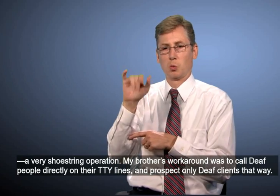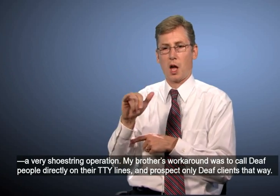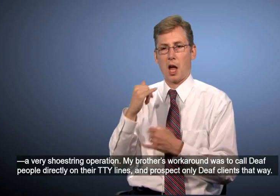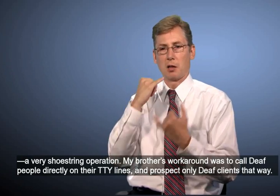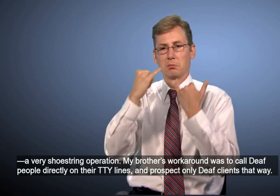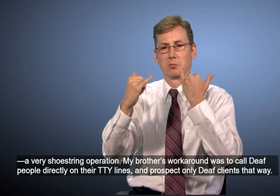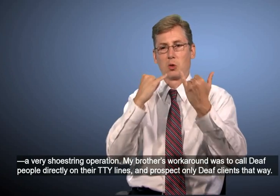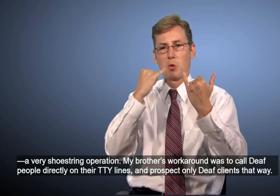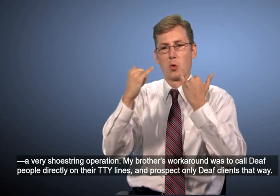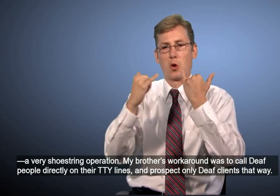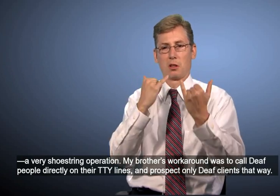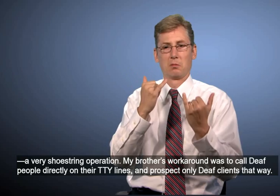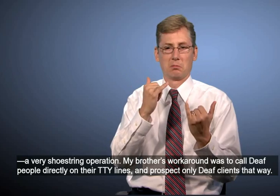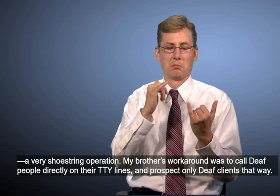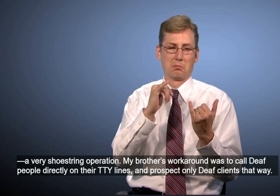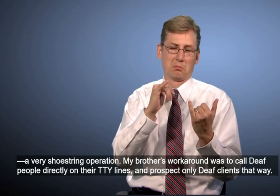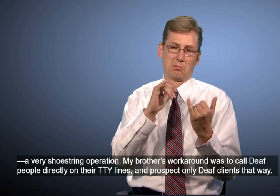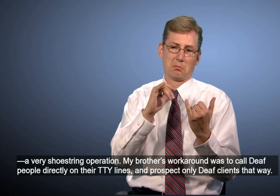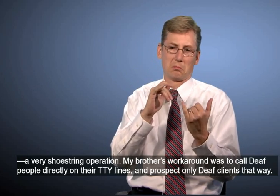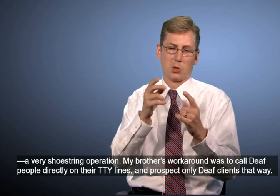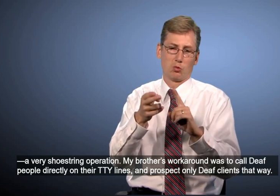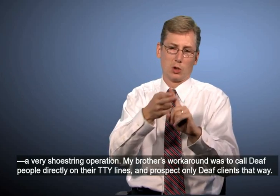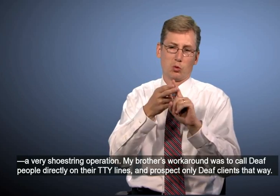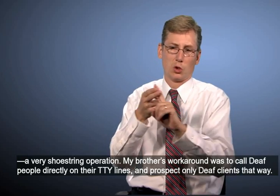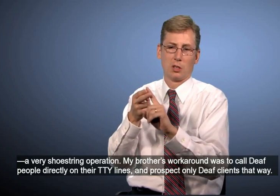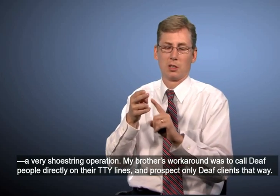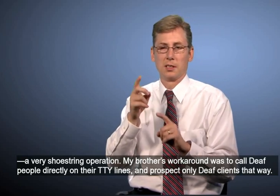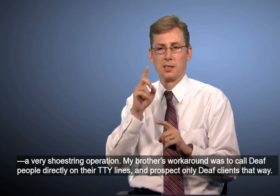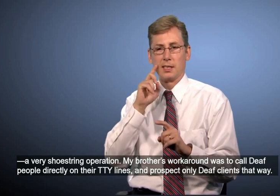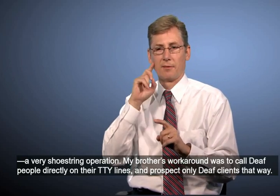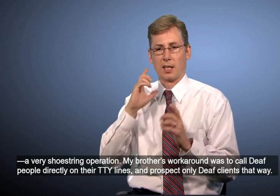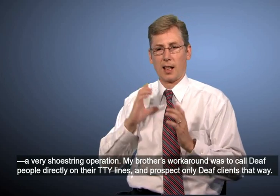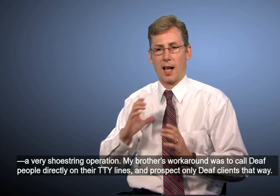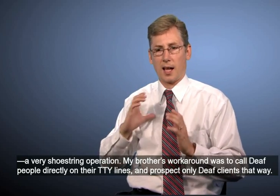directly on their TTY lines and prospect only deaf clients that way.